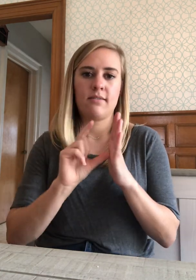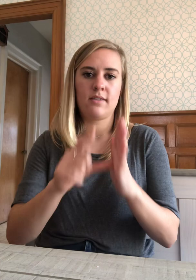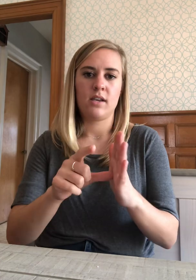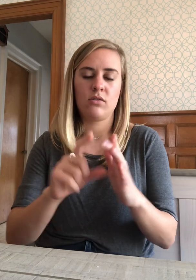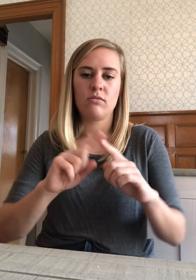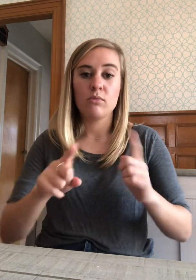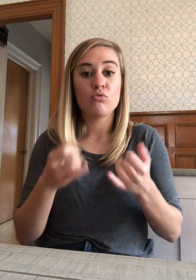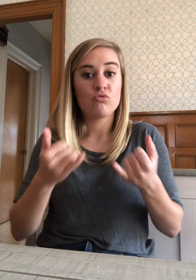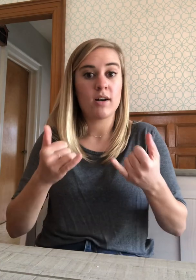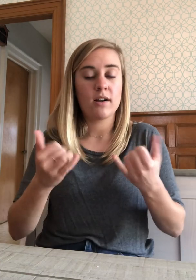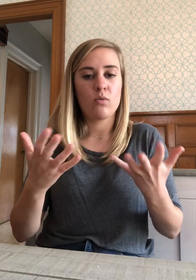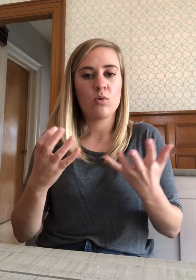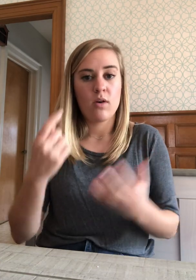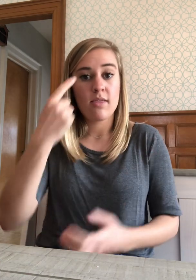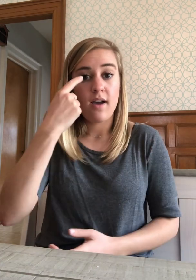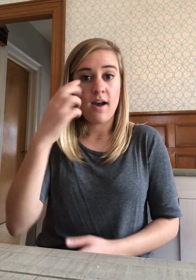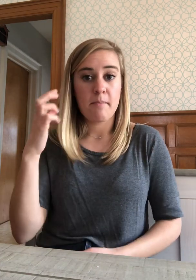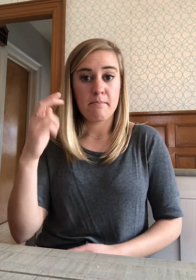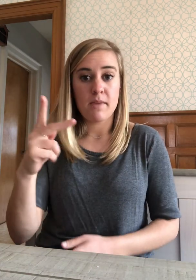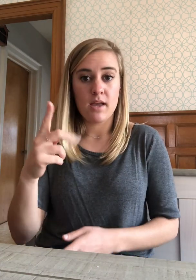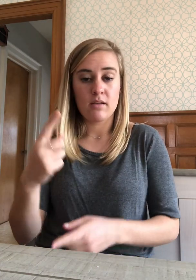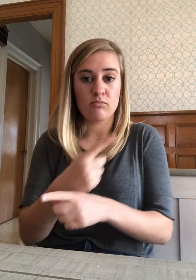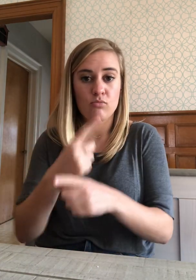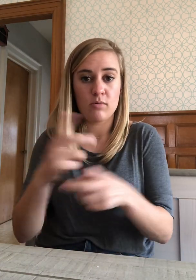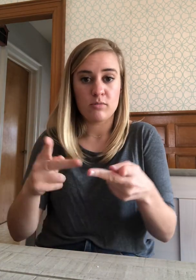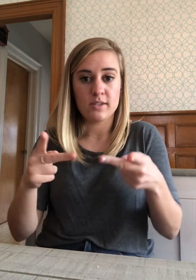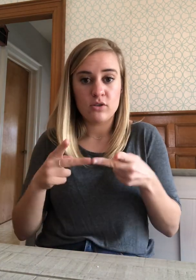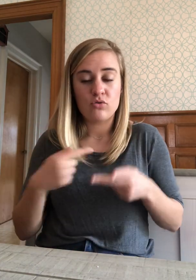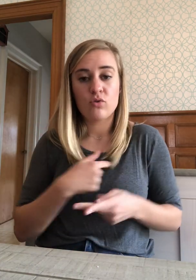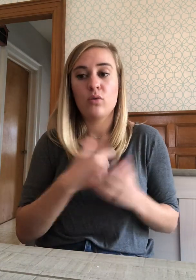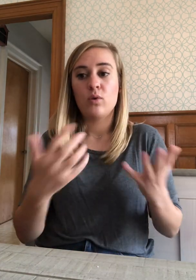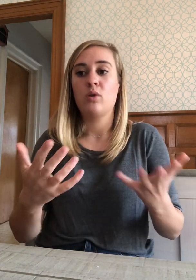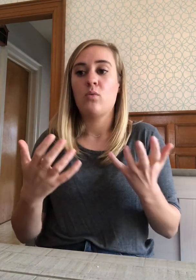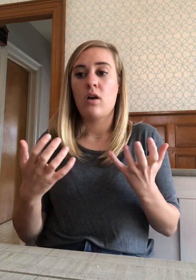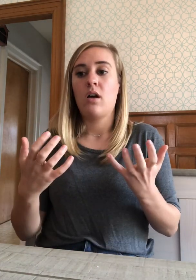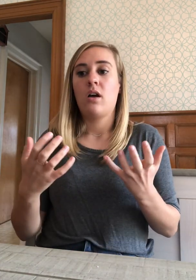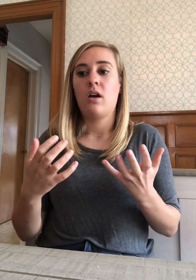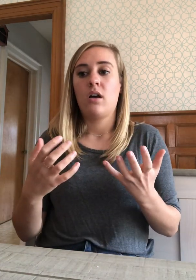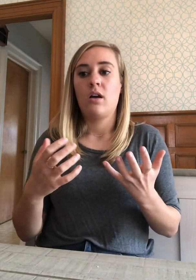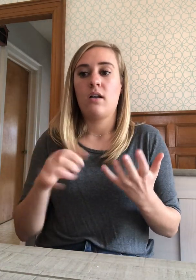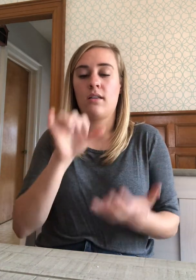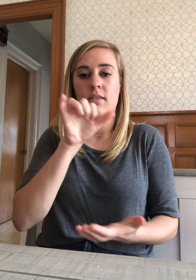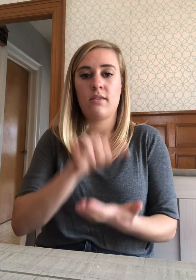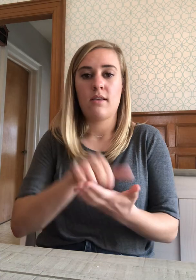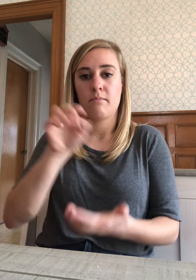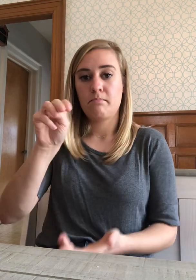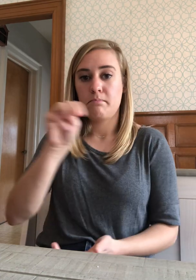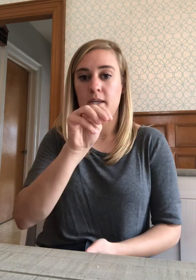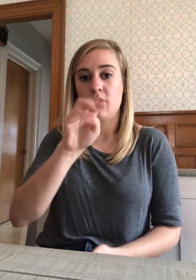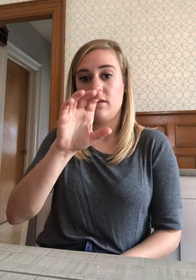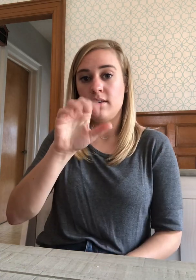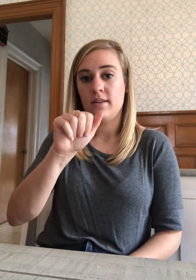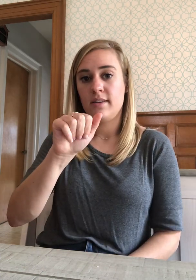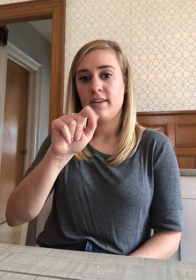eye back in the right position. So we want to get that medial canthus tied back to the nasal bones.